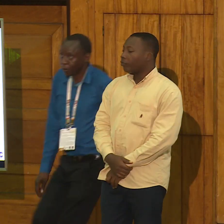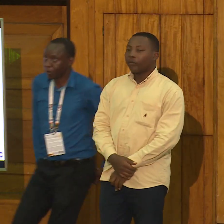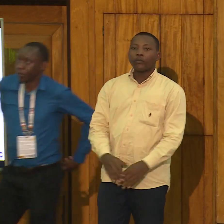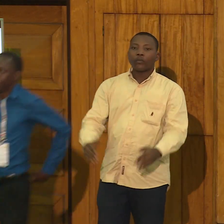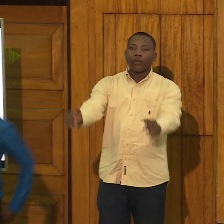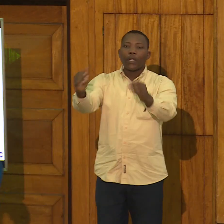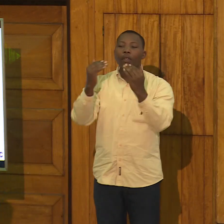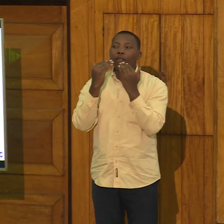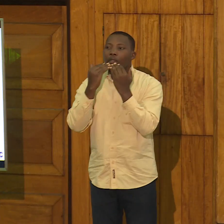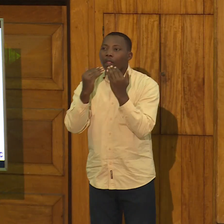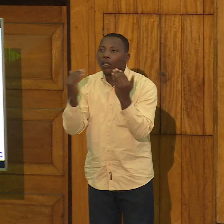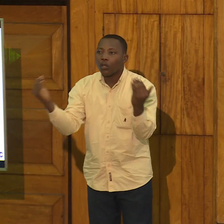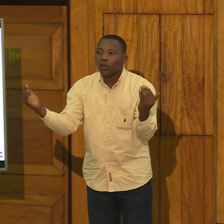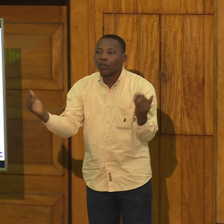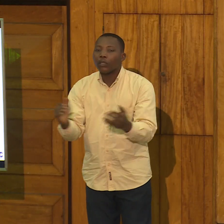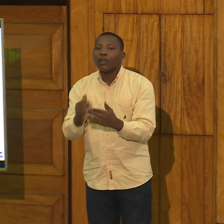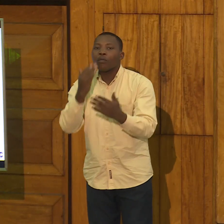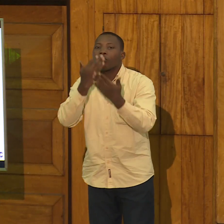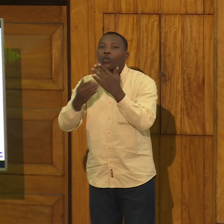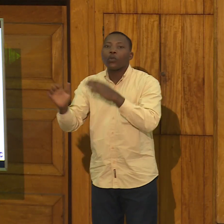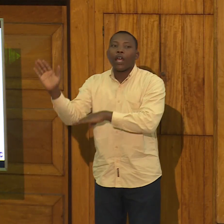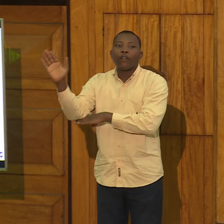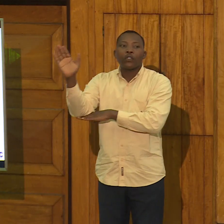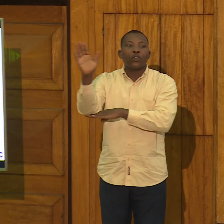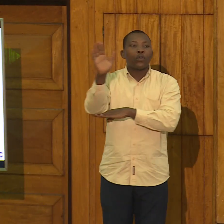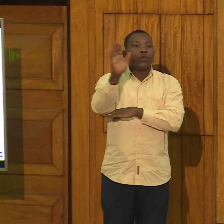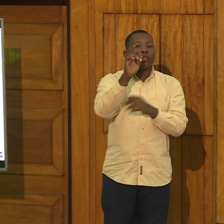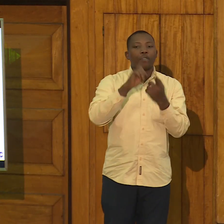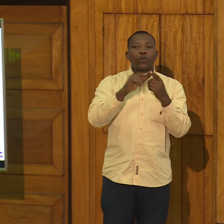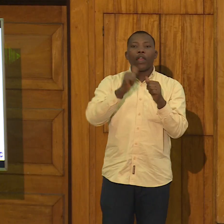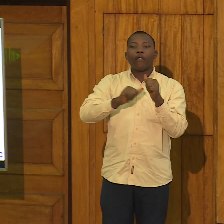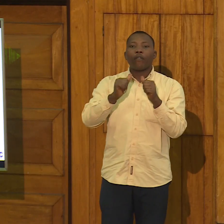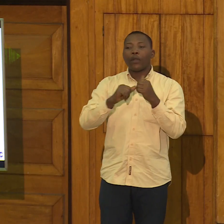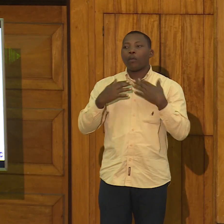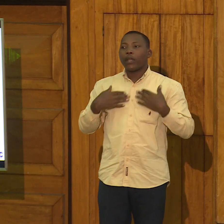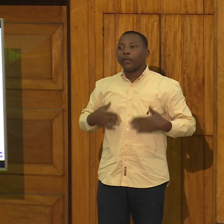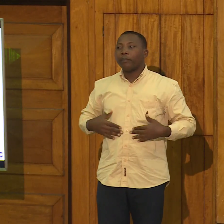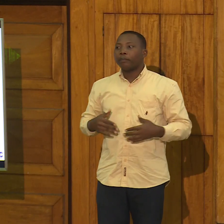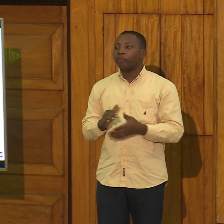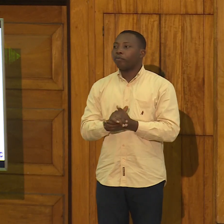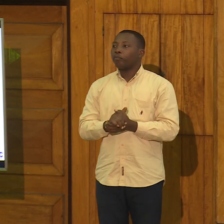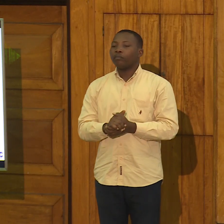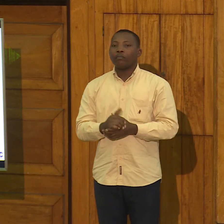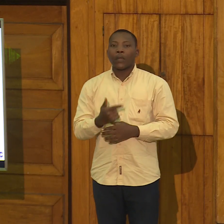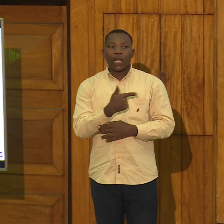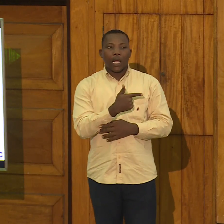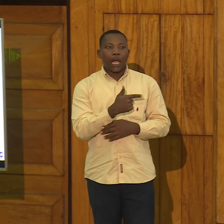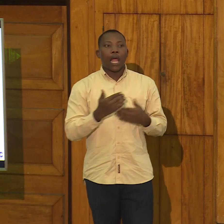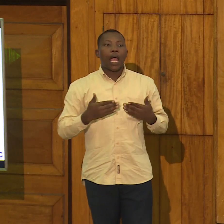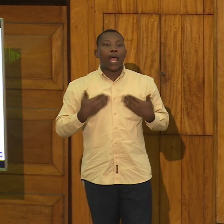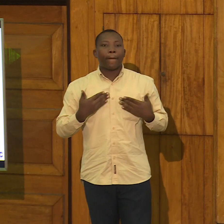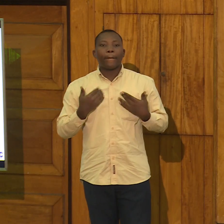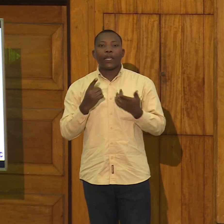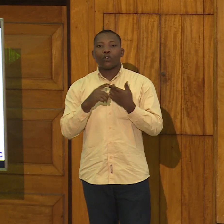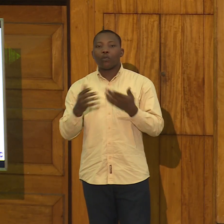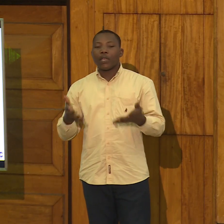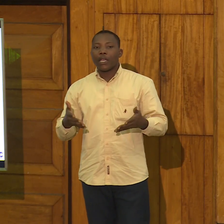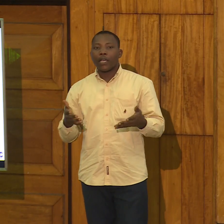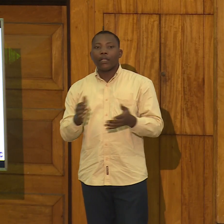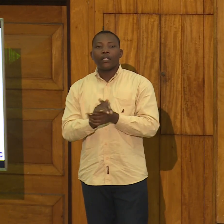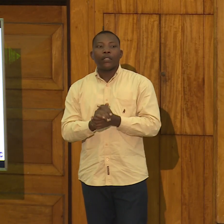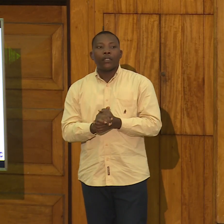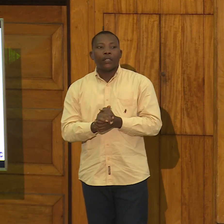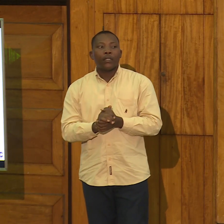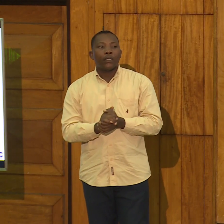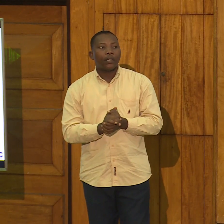Thank you, and good afternoon to everyone. I'm honored today to be here, and I'm also